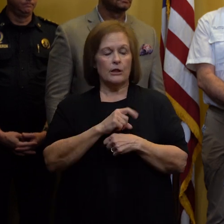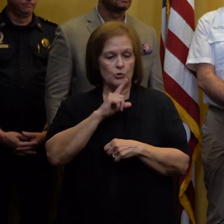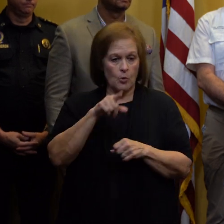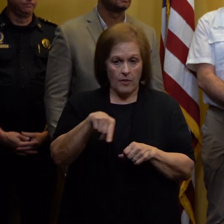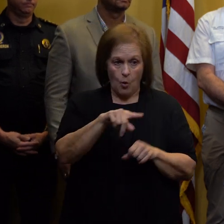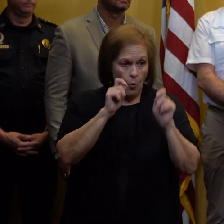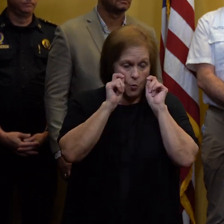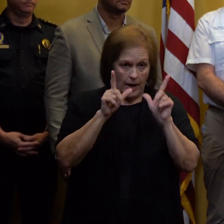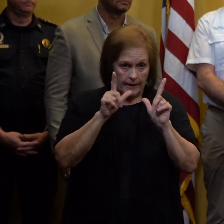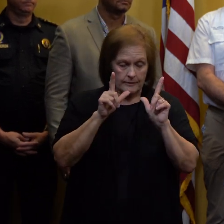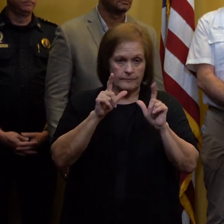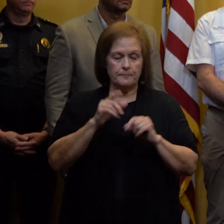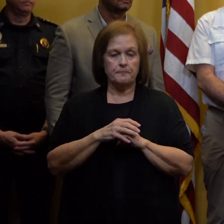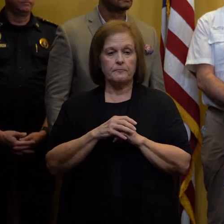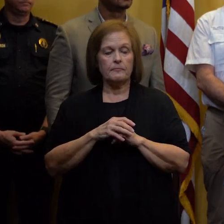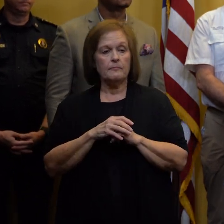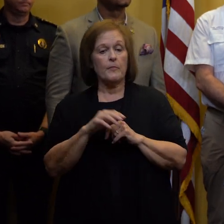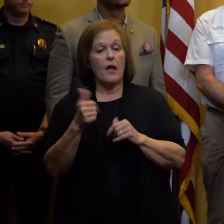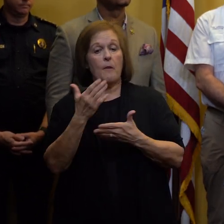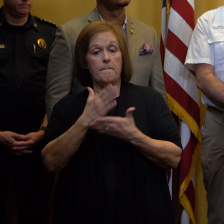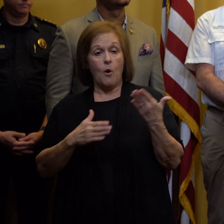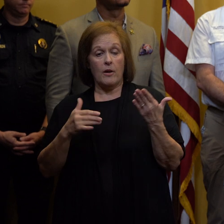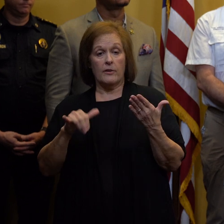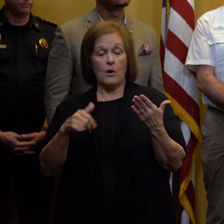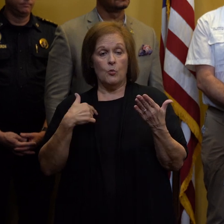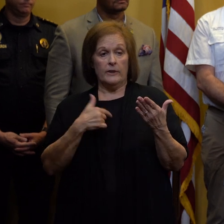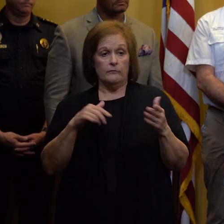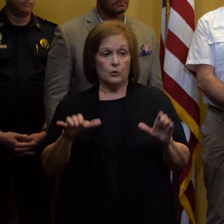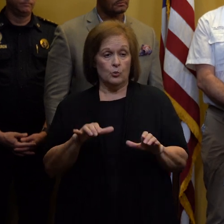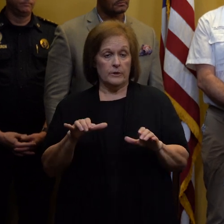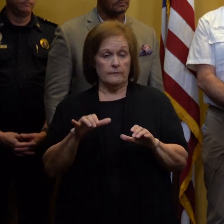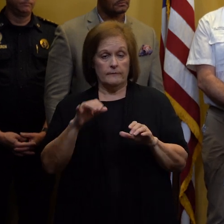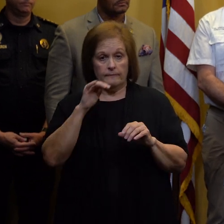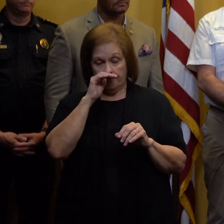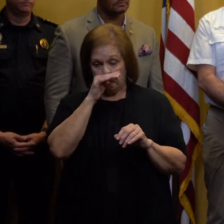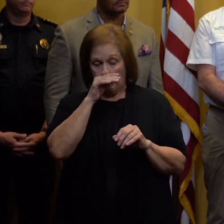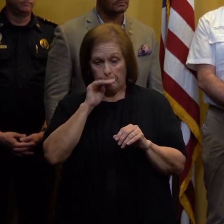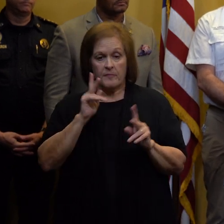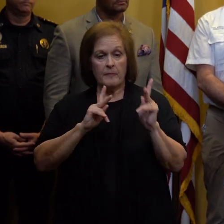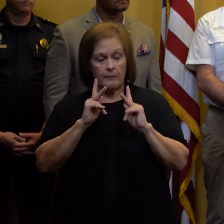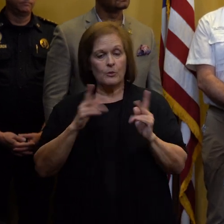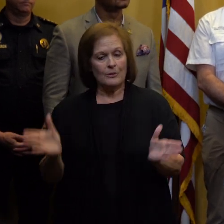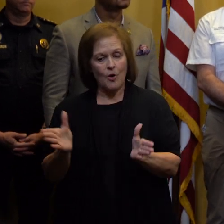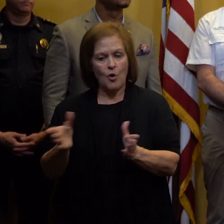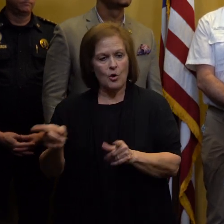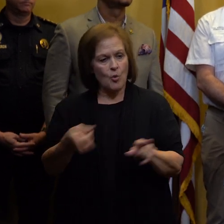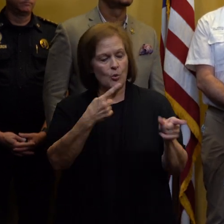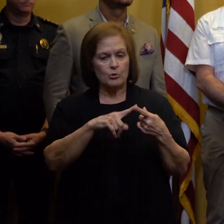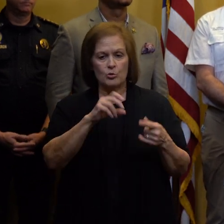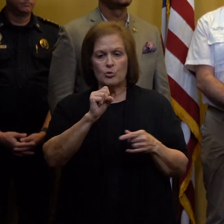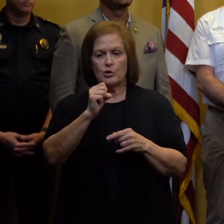awake. The other piece that we have been doing is pushing people to go to the shelters and transporting them to the